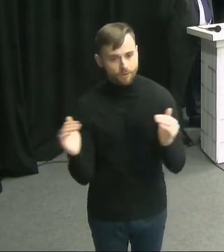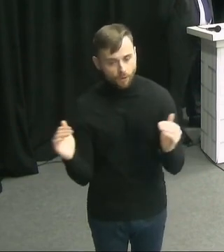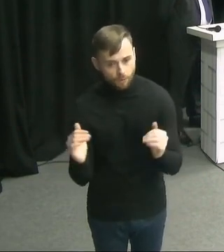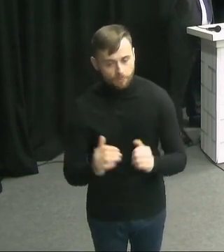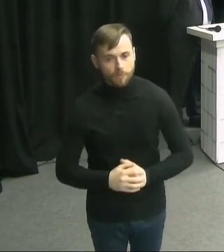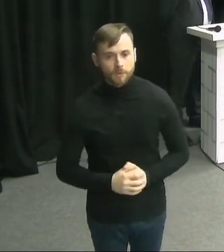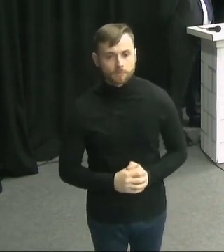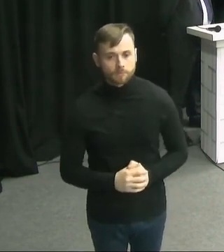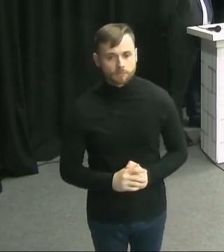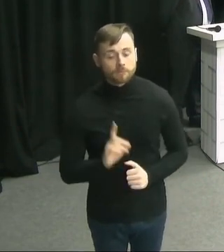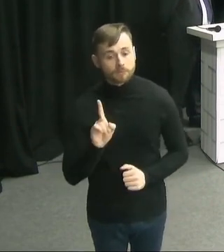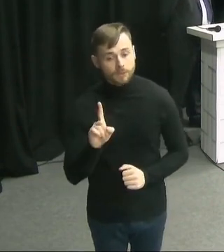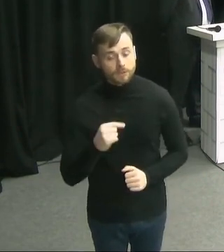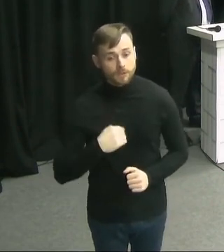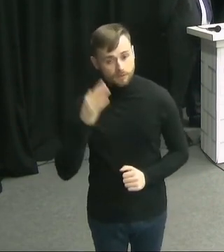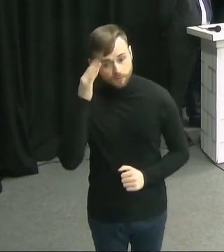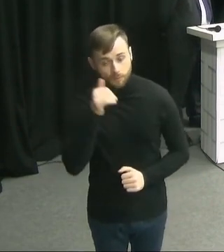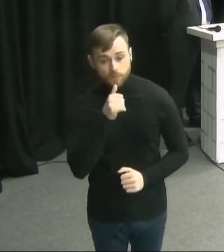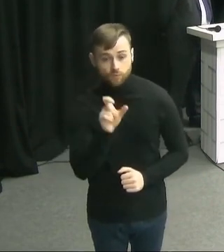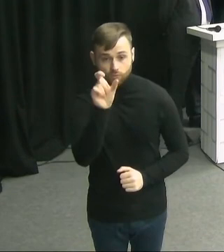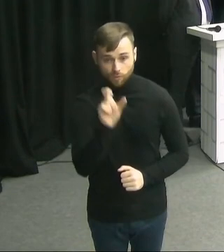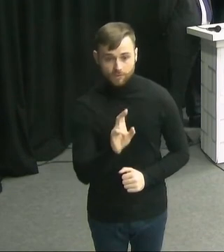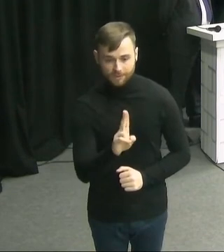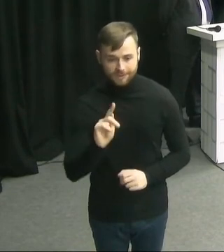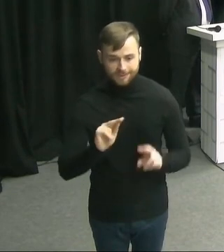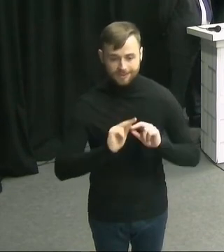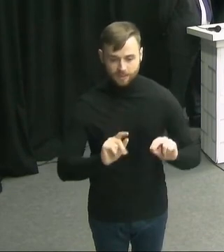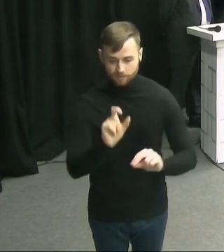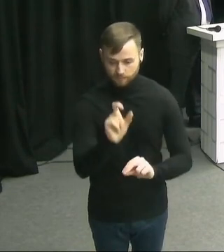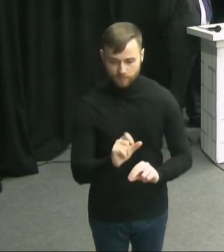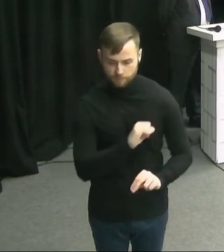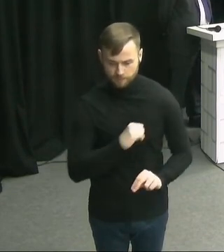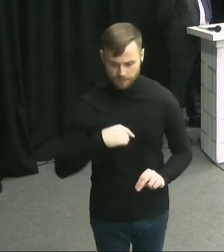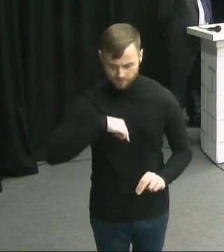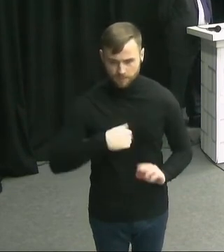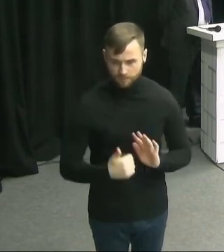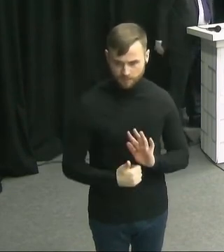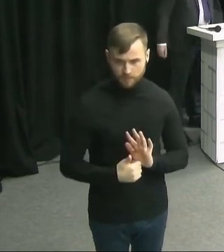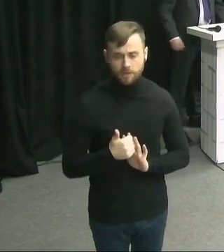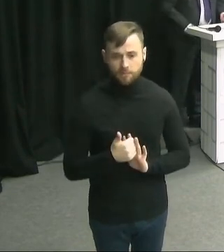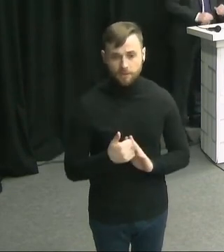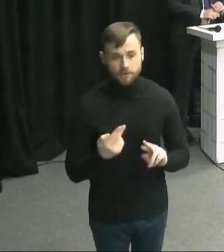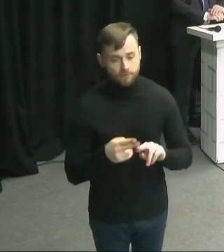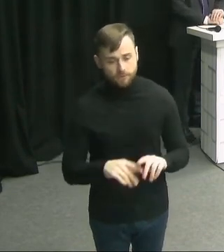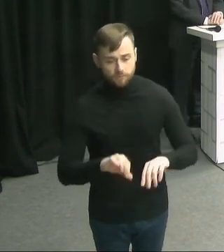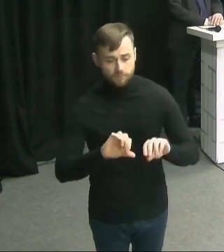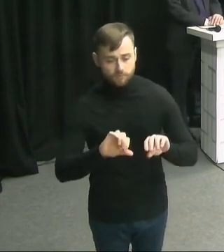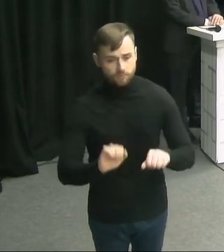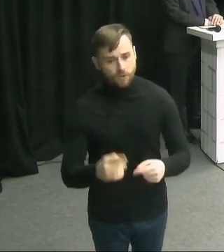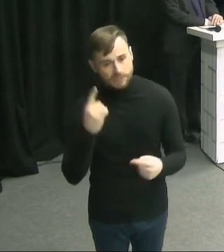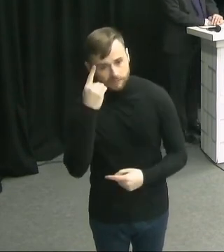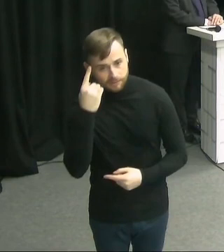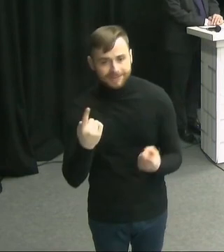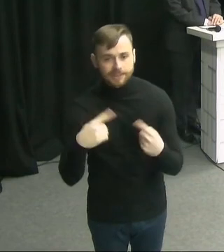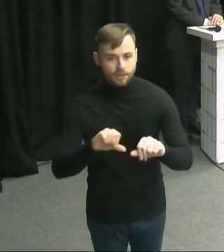depends on the study cycles, but I do believe that a good lecturer can find ways to check